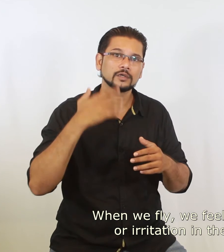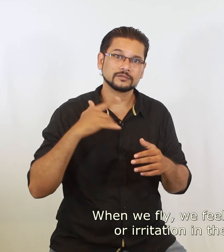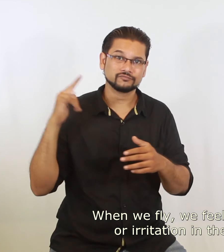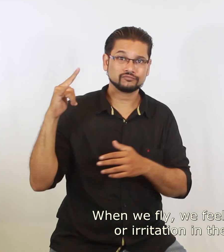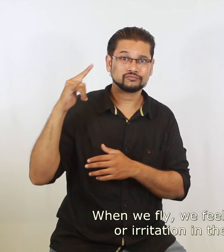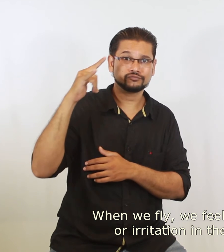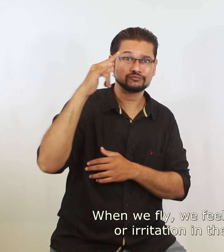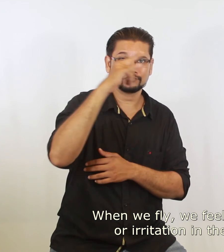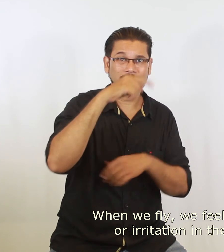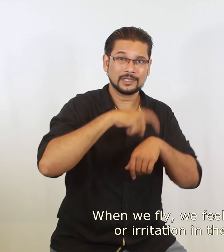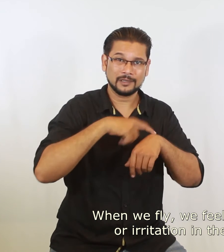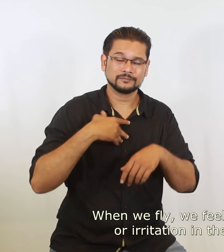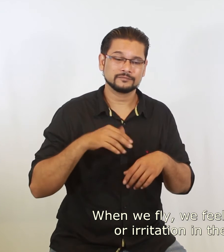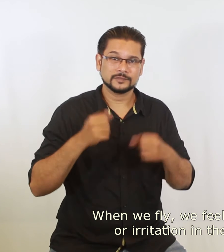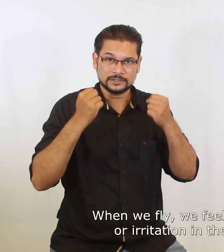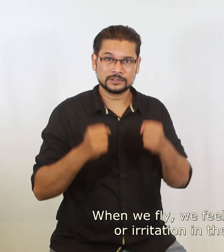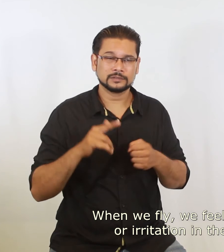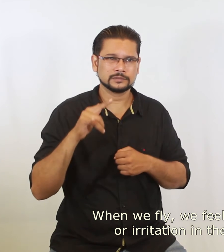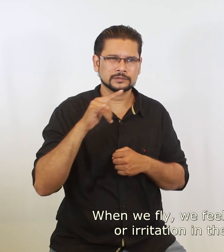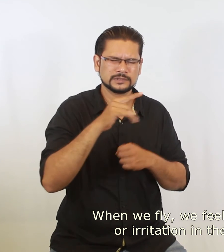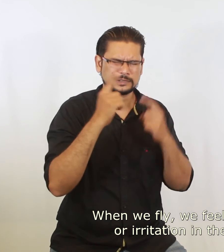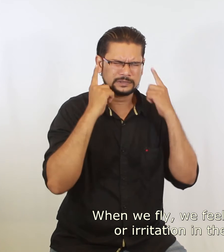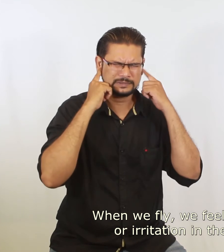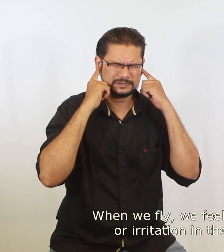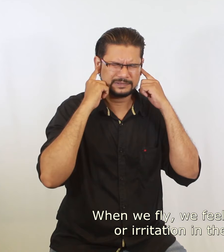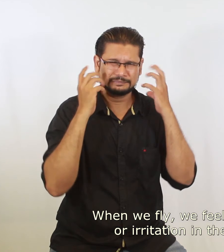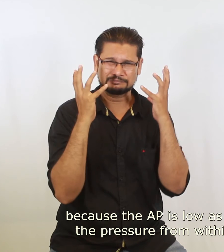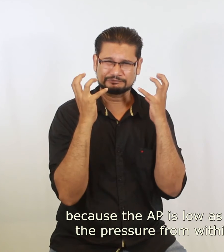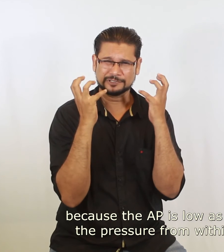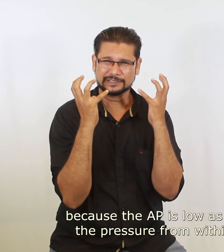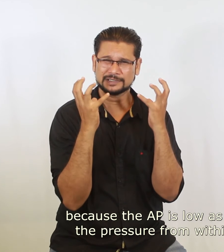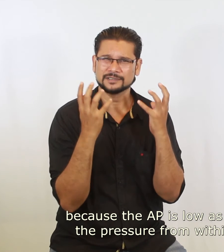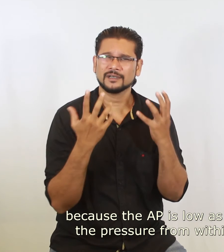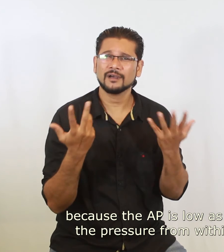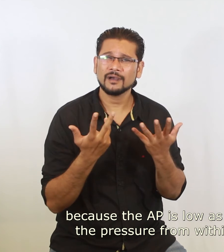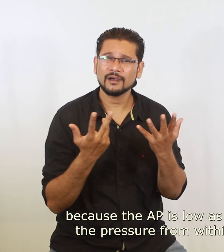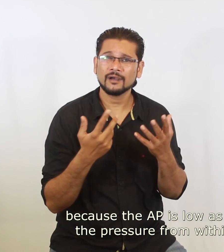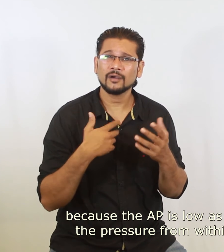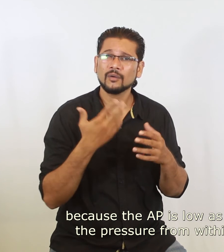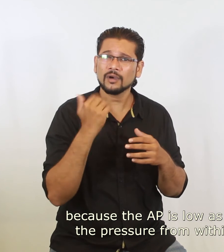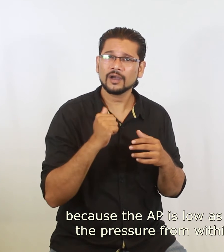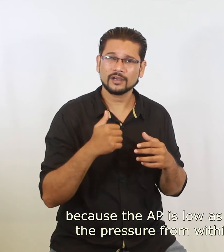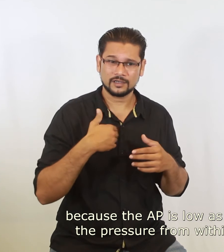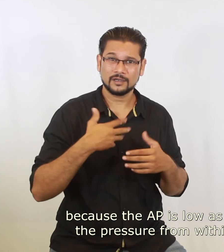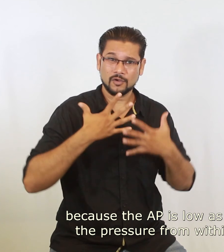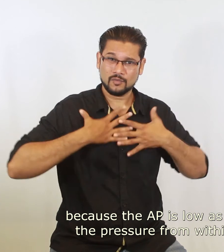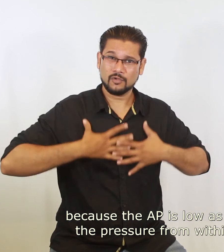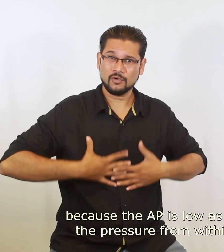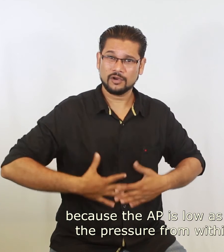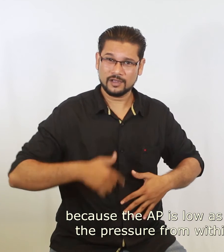When we fly, we feel the pain or irritation in the ears because the AP is low as